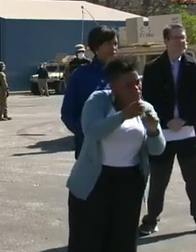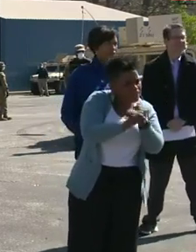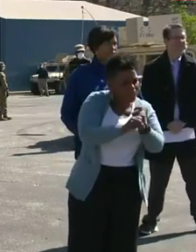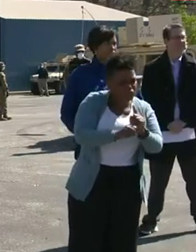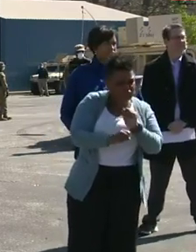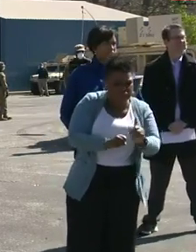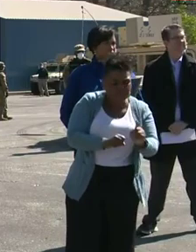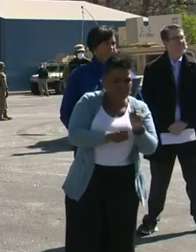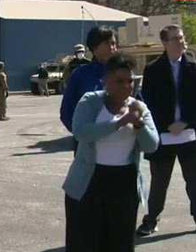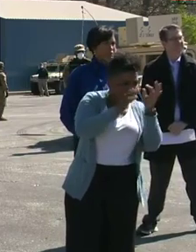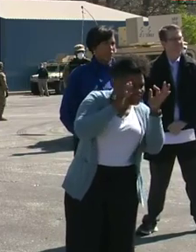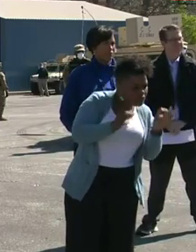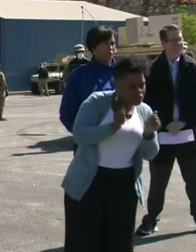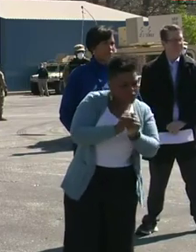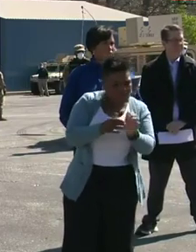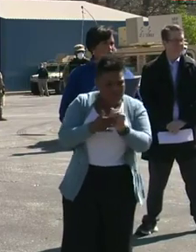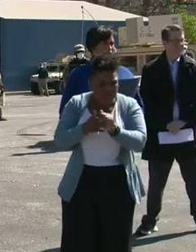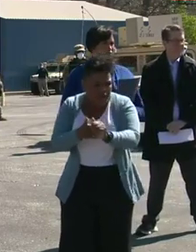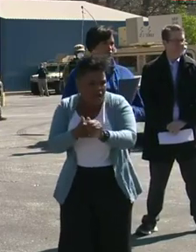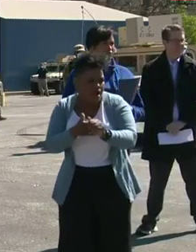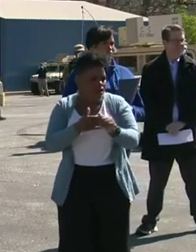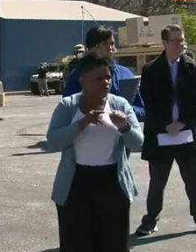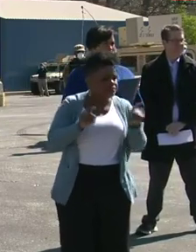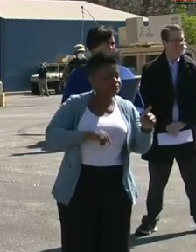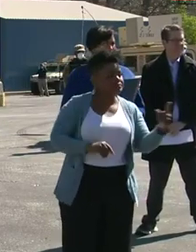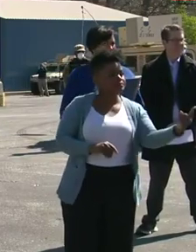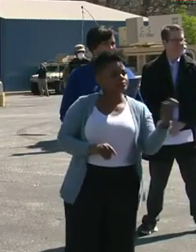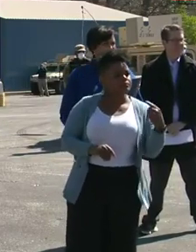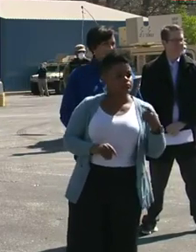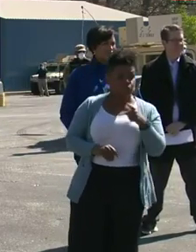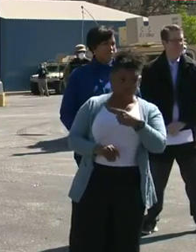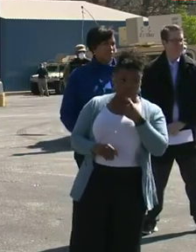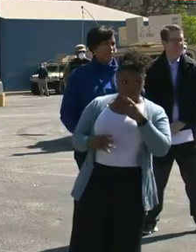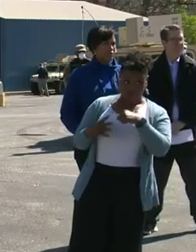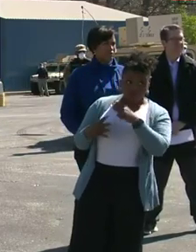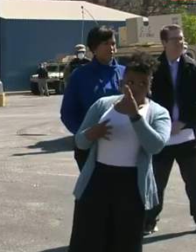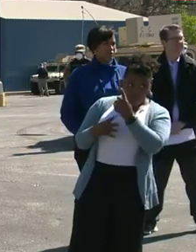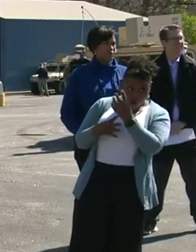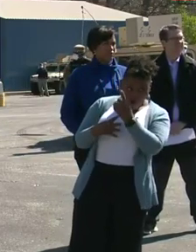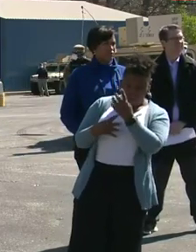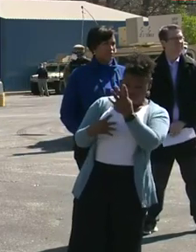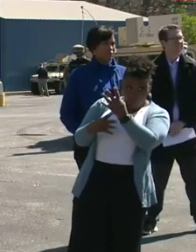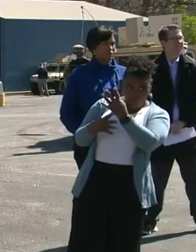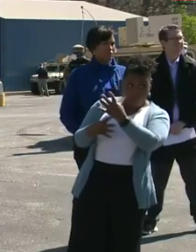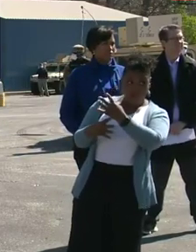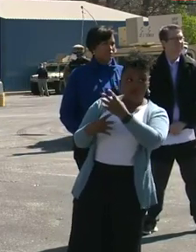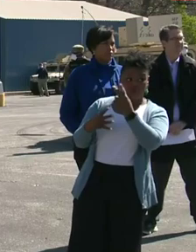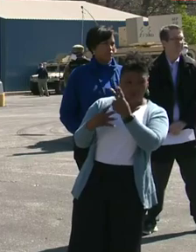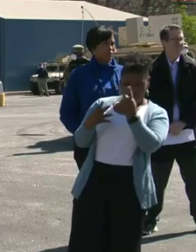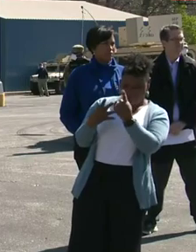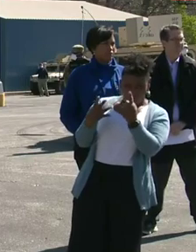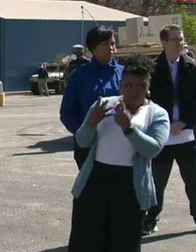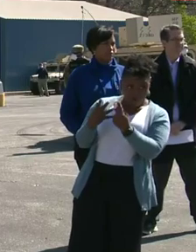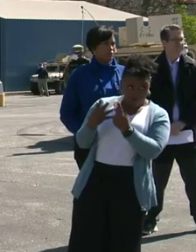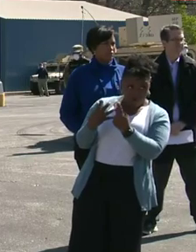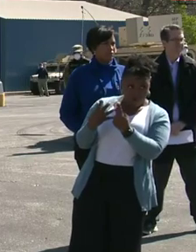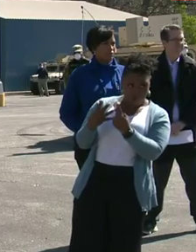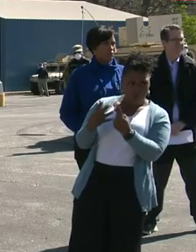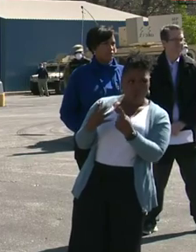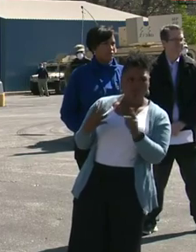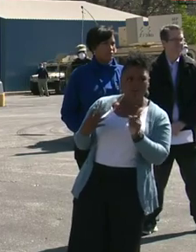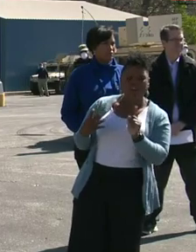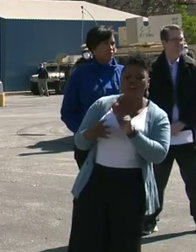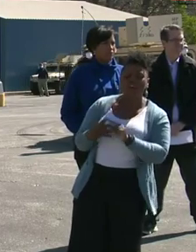guidelines. Can you say what those facilities are? The ones that one has 4 cases, one had 2, and one had a single case?